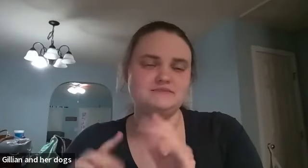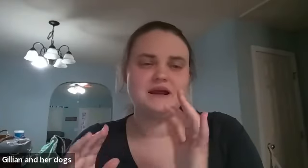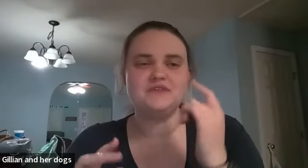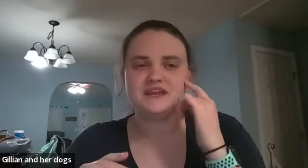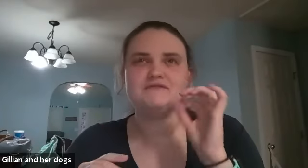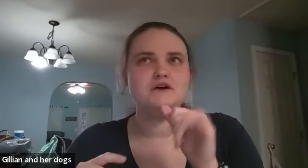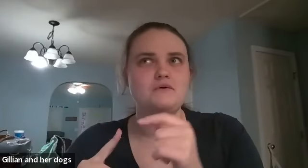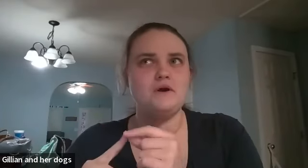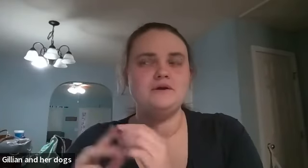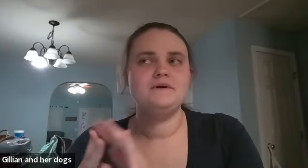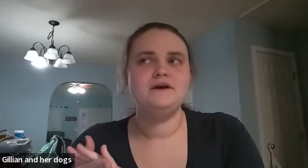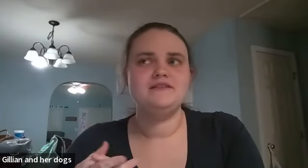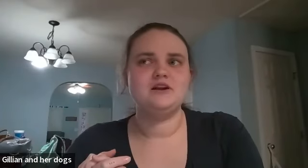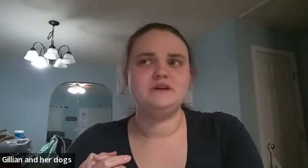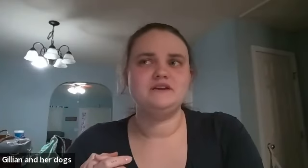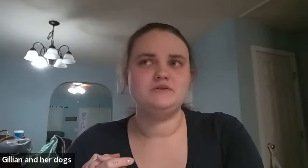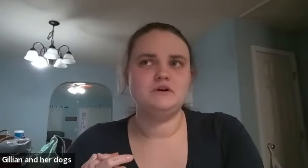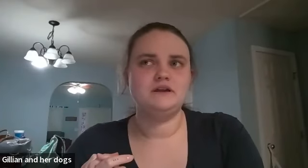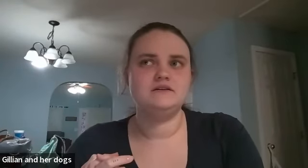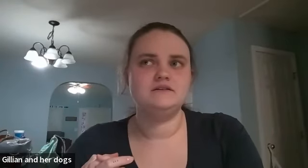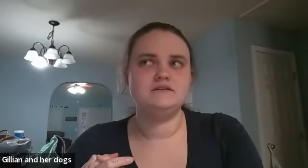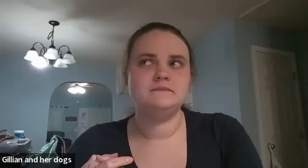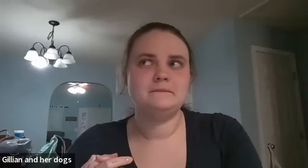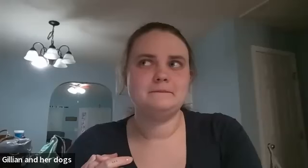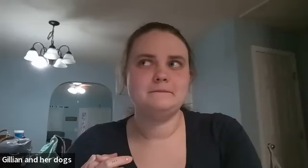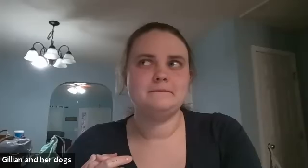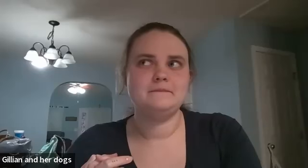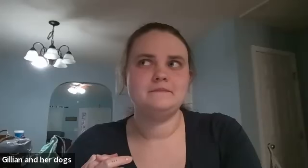but I'm thinking of another word that'll be a good one.